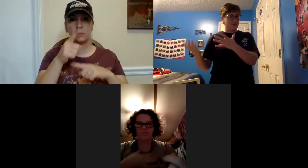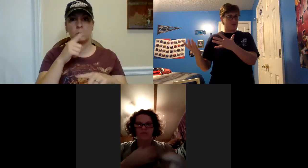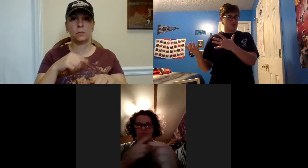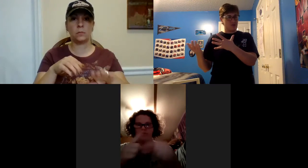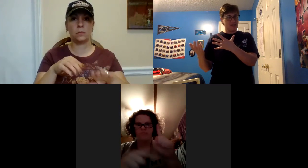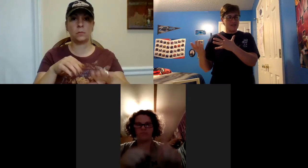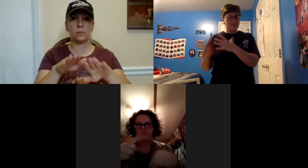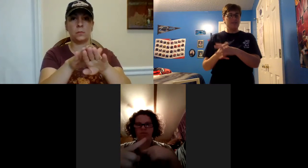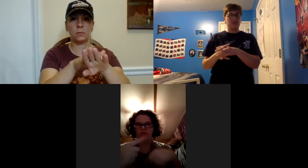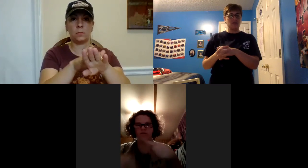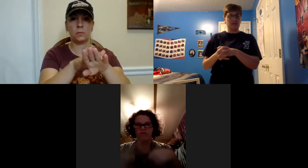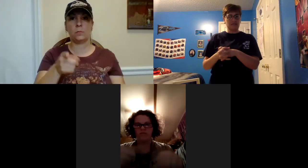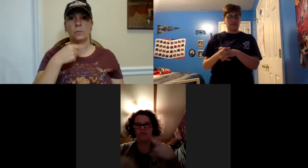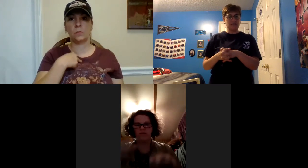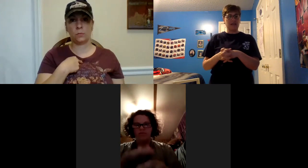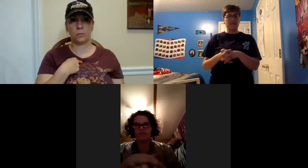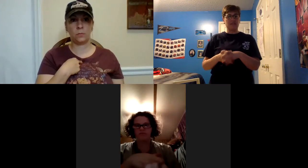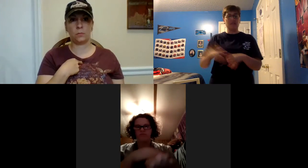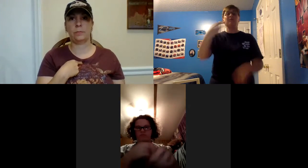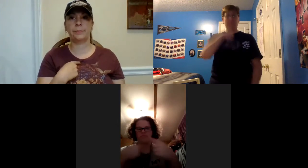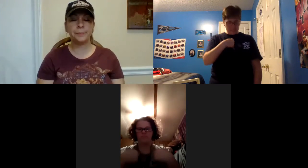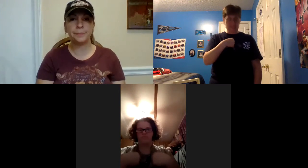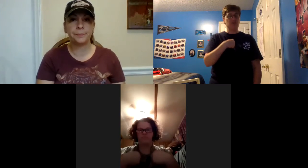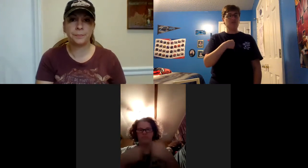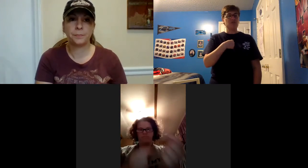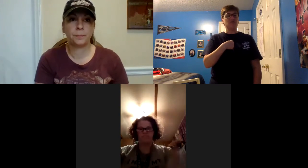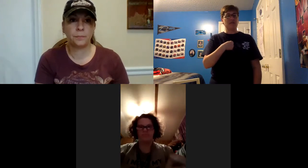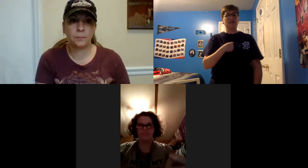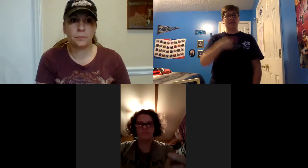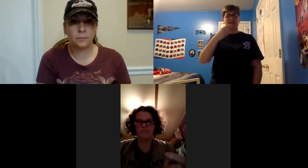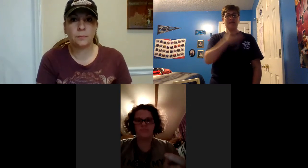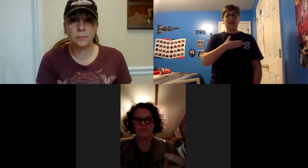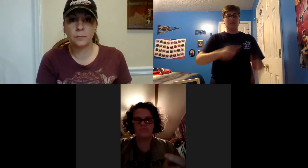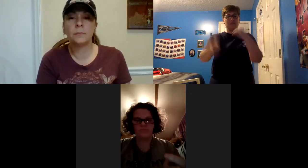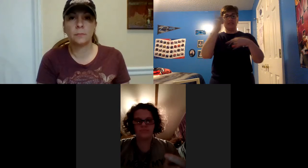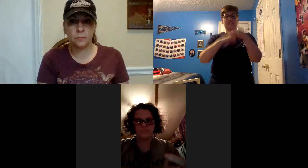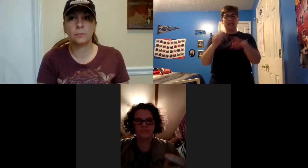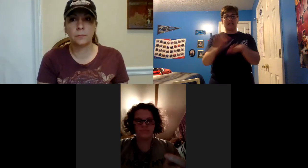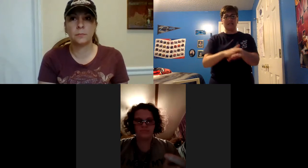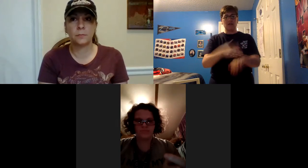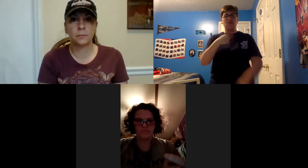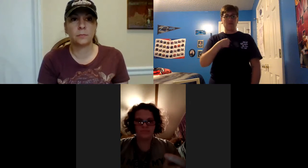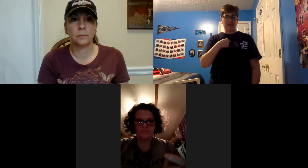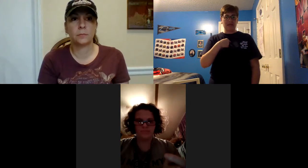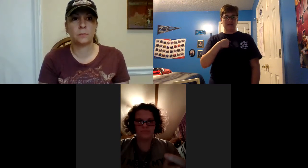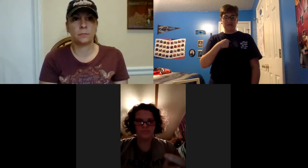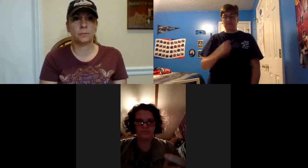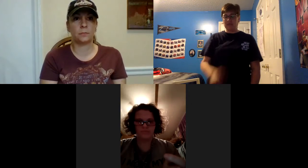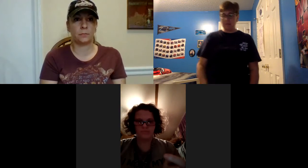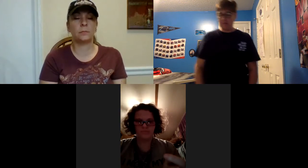of understood. So you don't necessarily have to sign it, but yes, and you just do me. Yes, please sign slow for